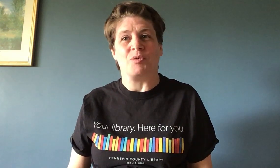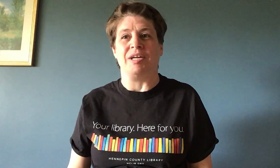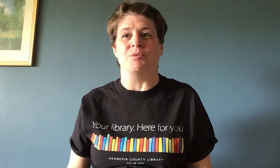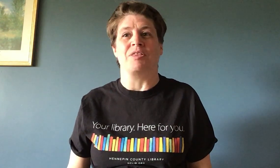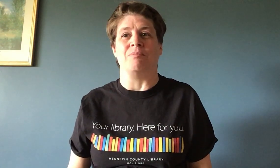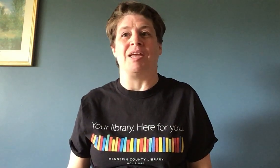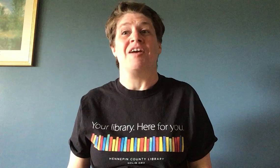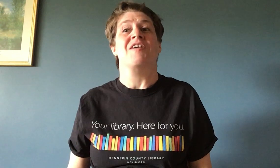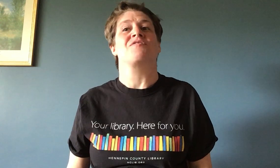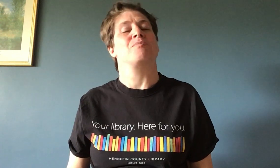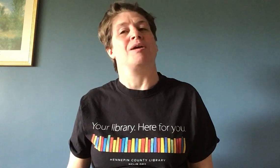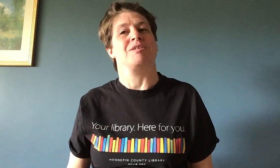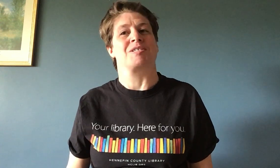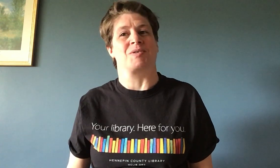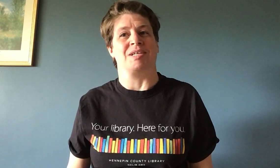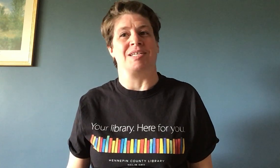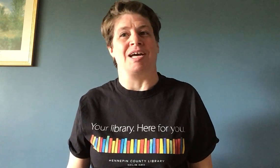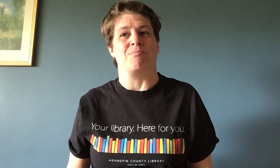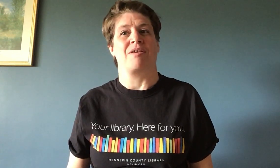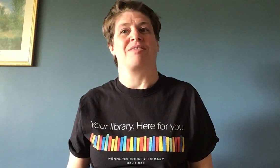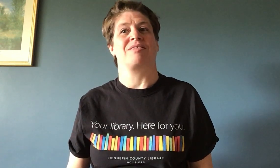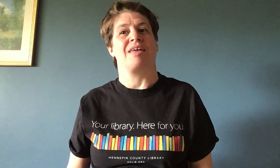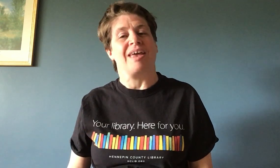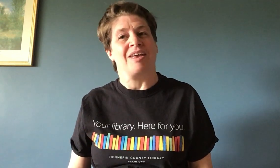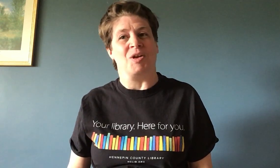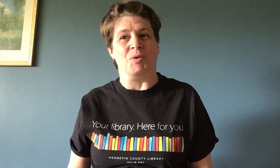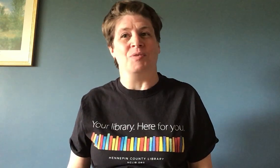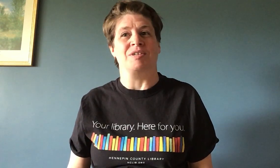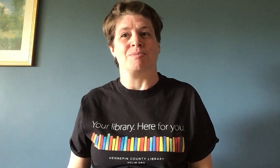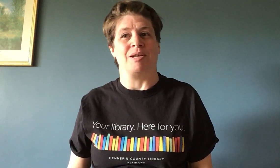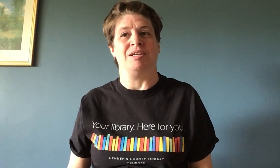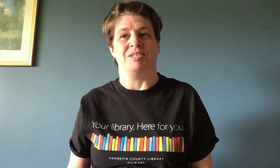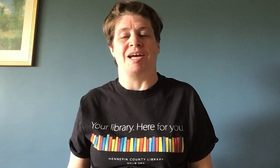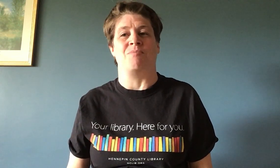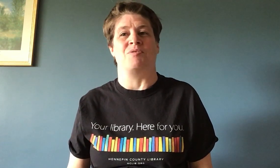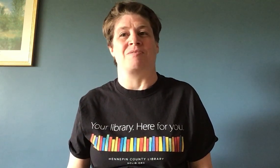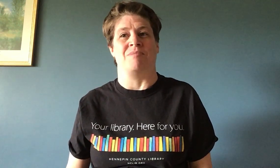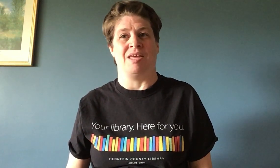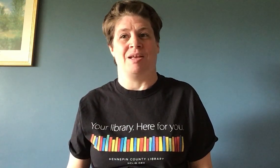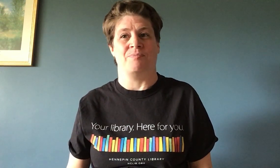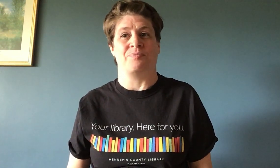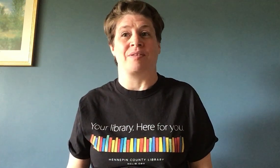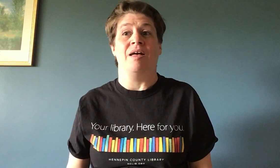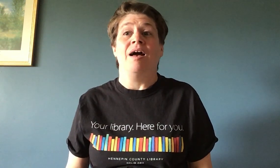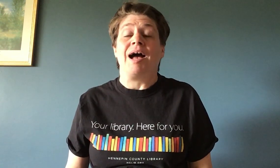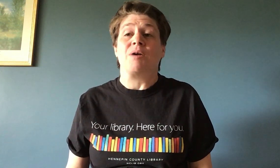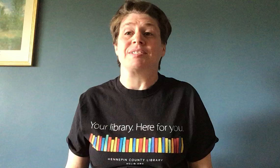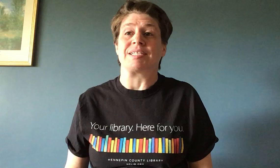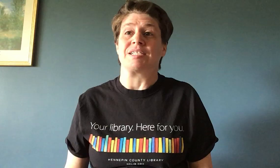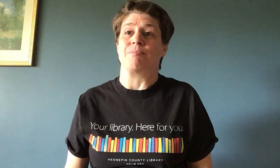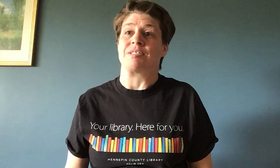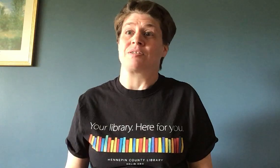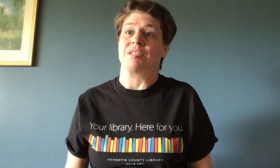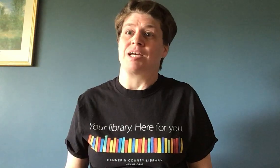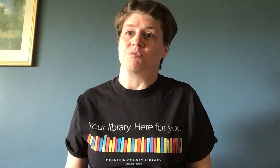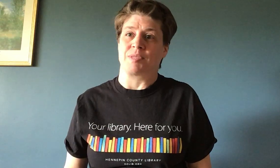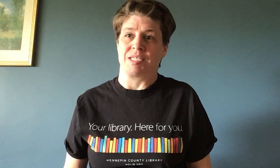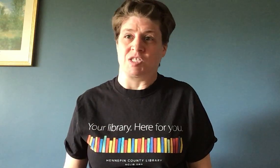here with me for baby story time. Thank you for spending your time with me. I always like to start my story times with a